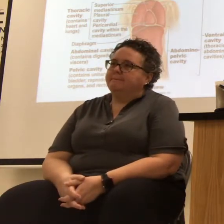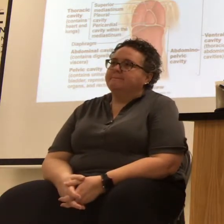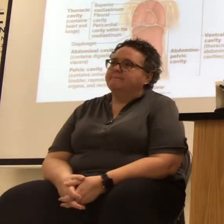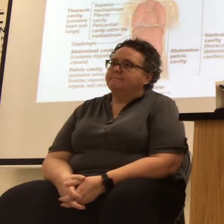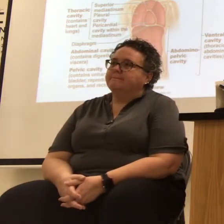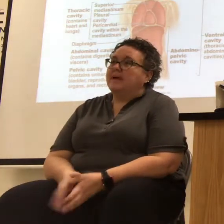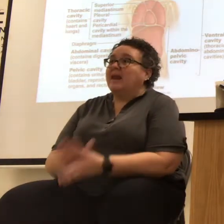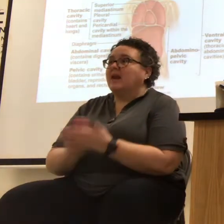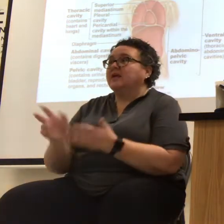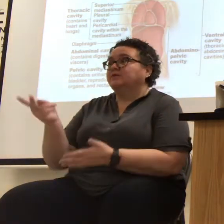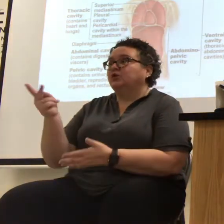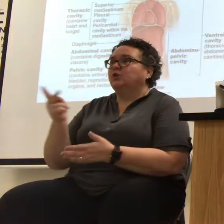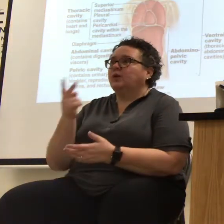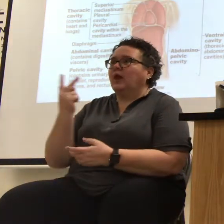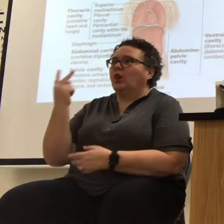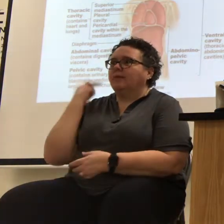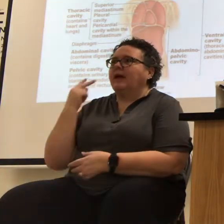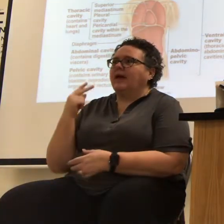and pelvic